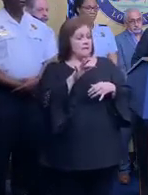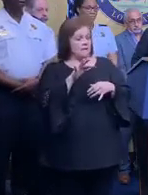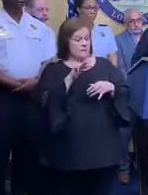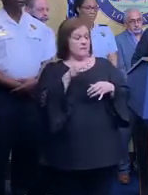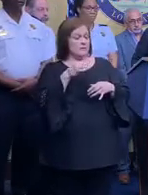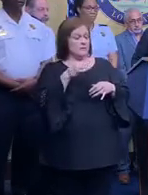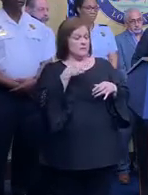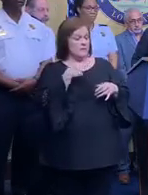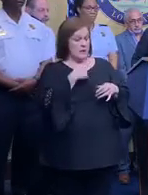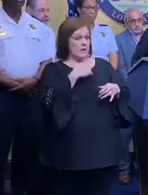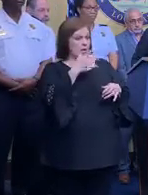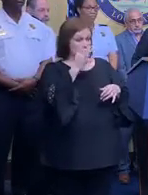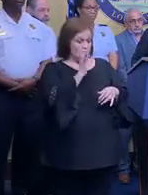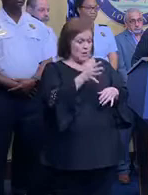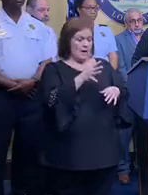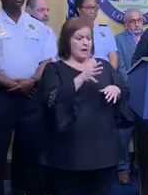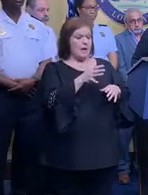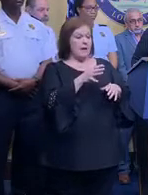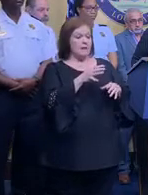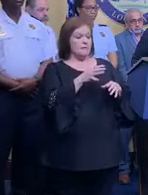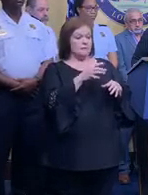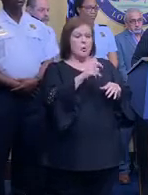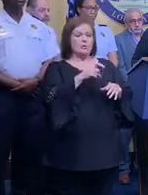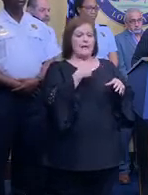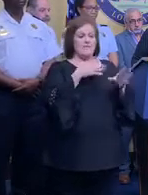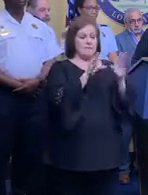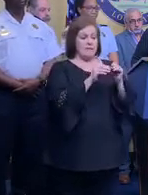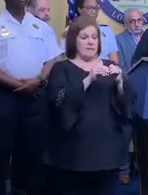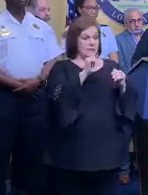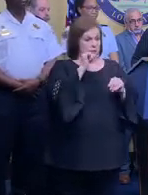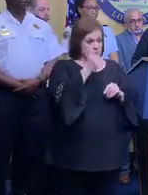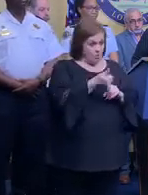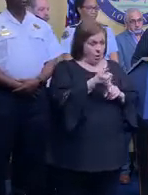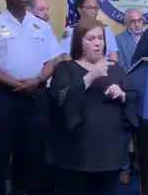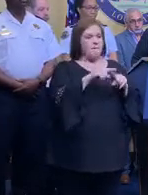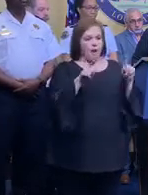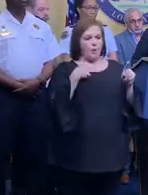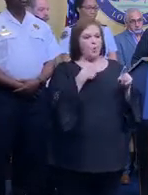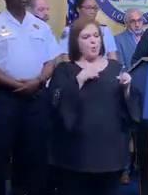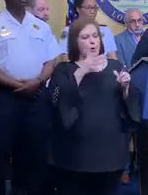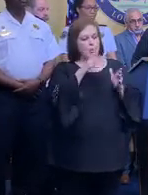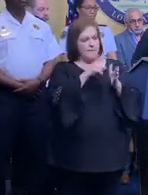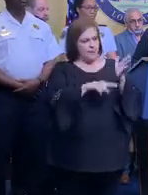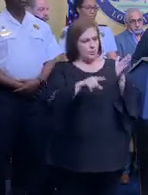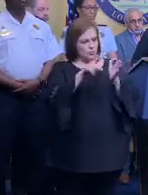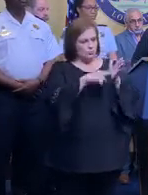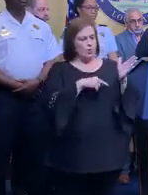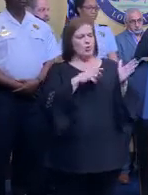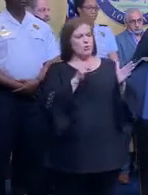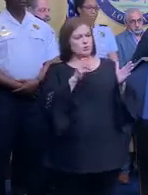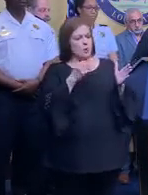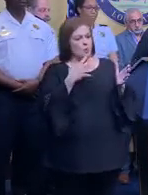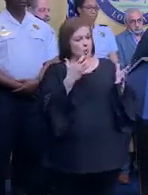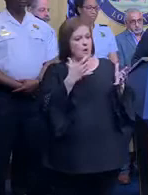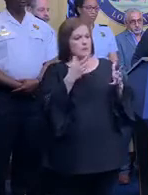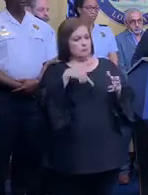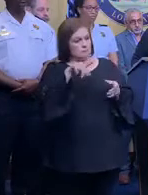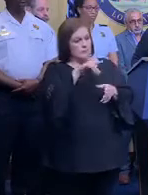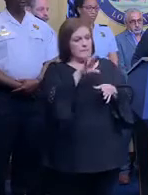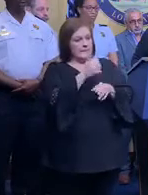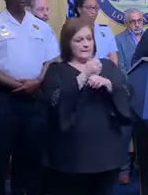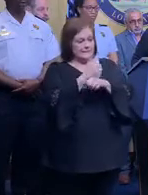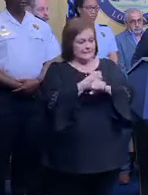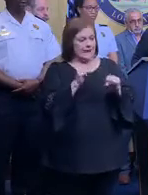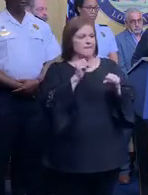tomorrow will be postponed, and a notice will be going out shortly. As I said, we want everybody to be safe. Please